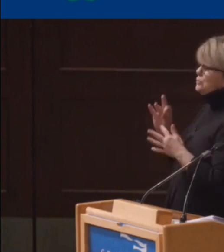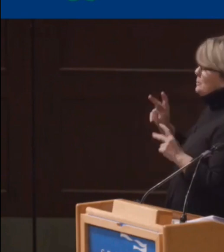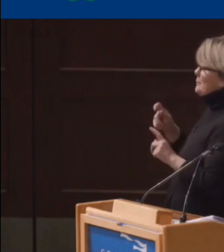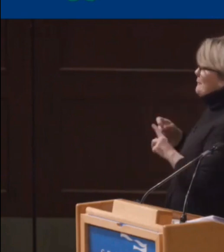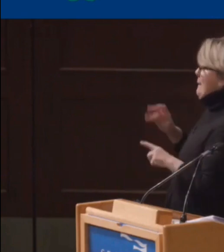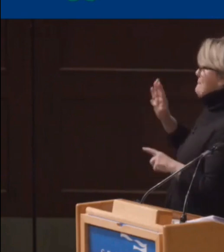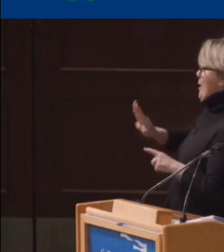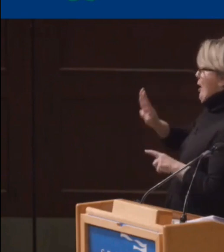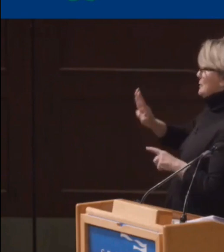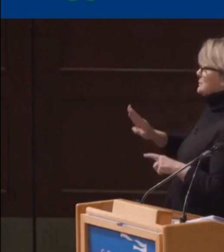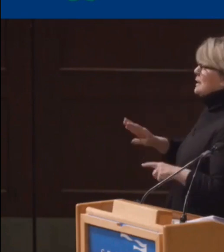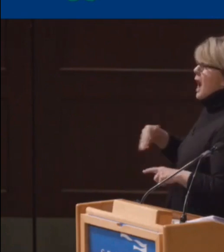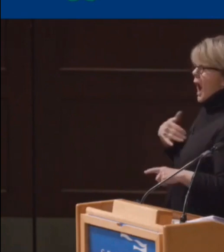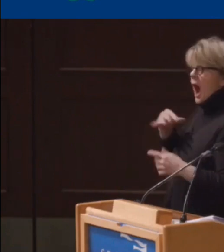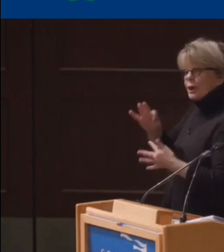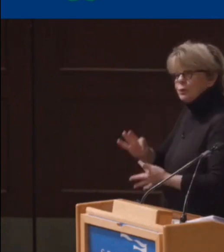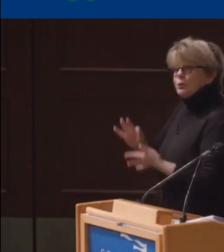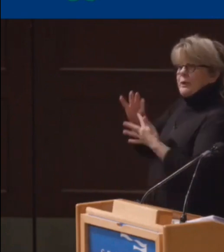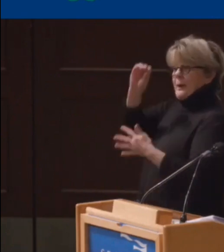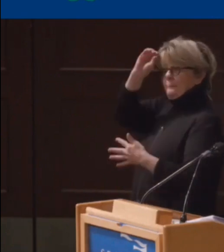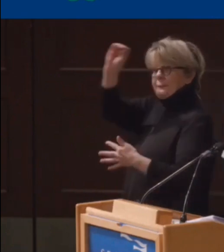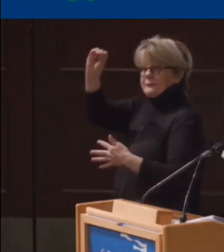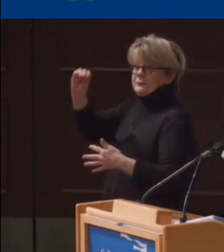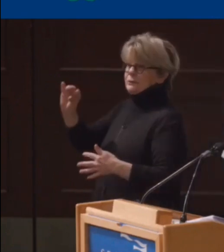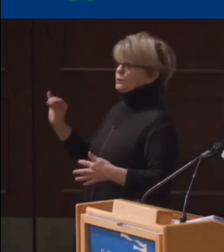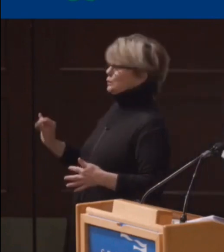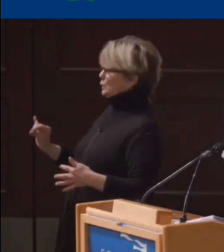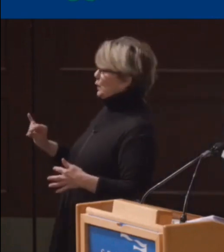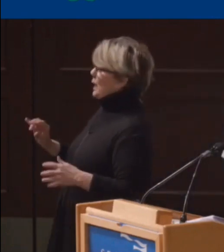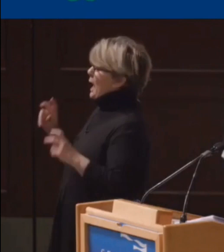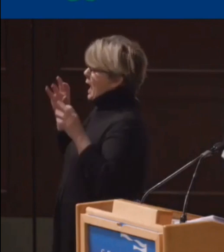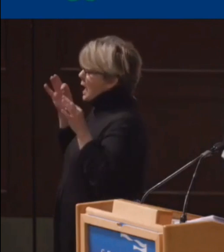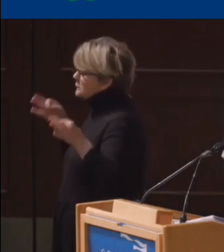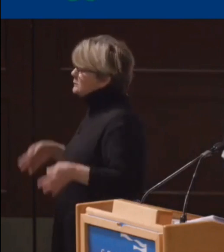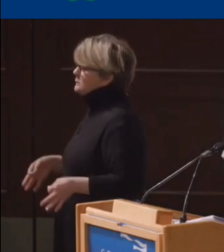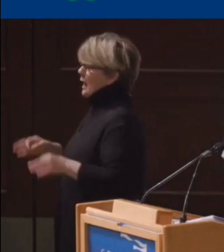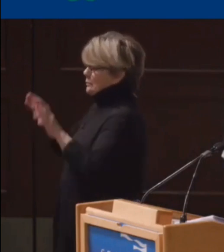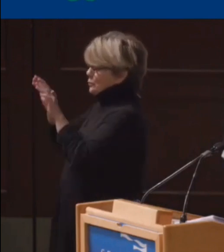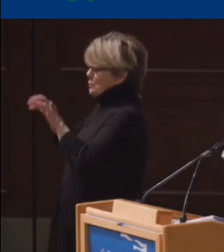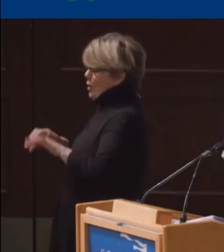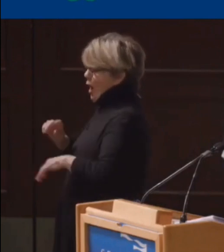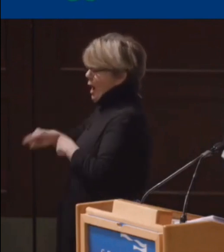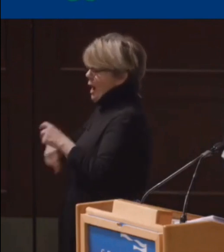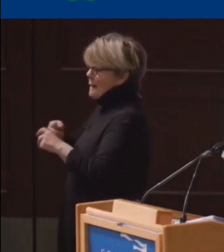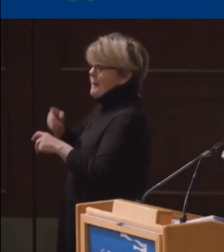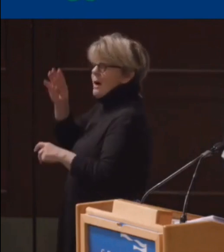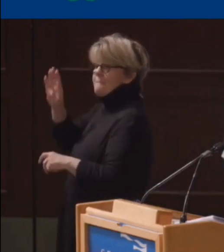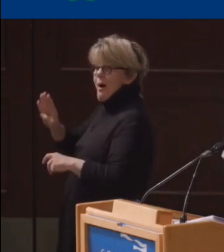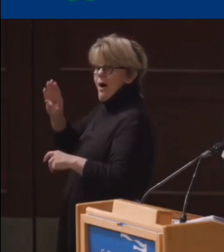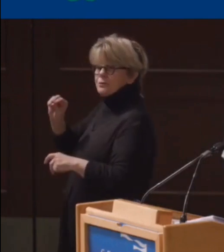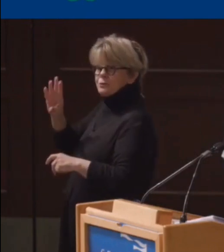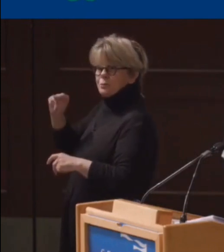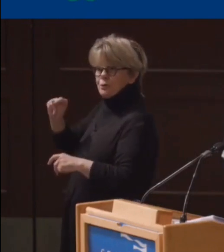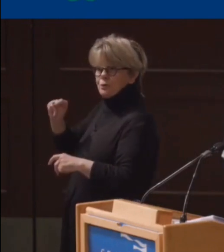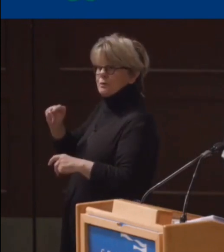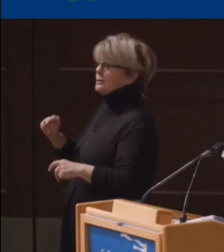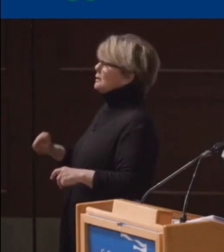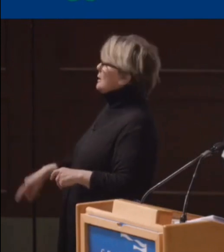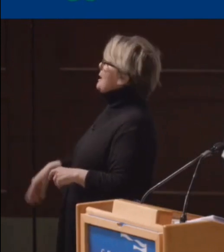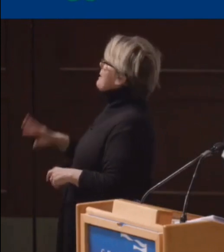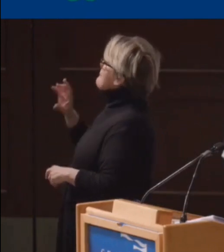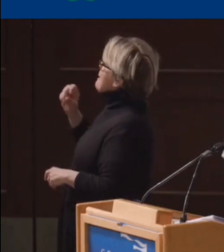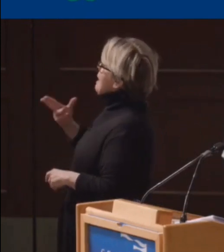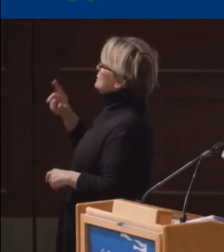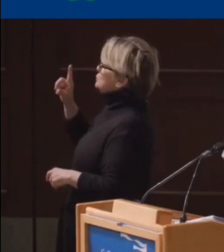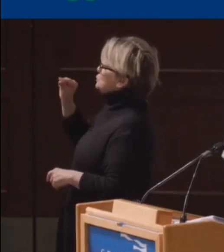had a lot of unique opinions, so I decided to blog about Boston sports. In March of 2014, I